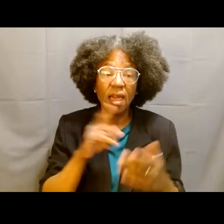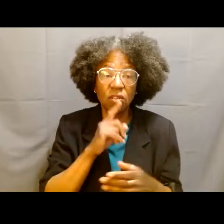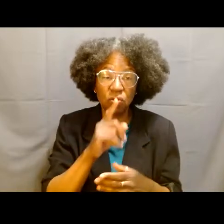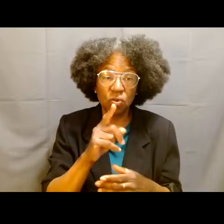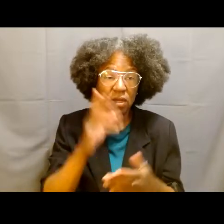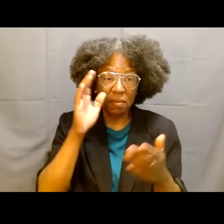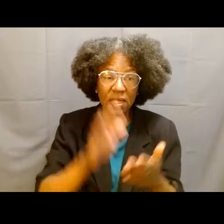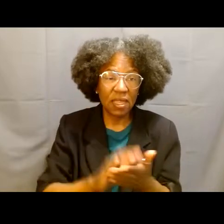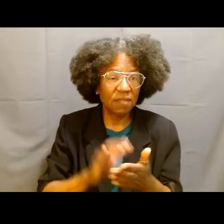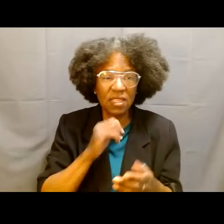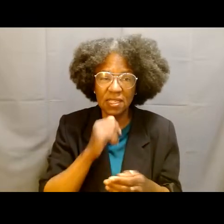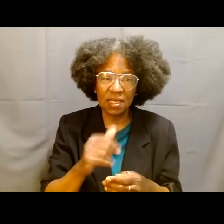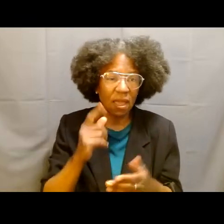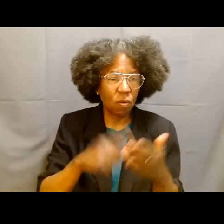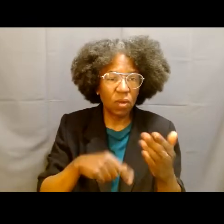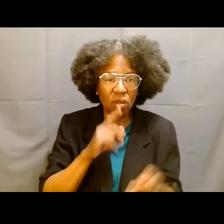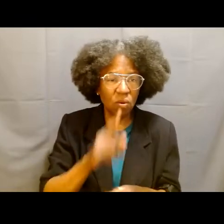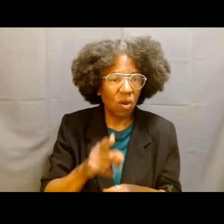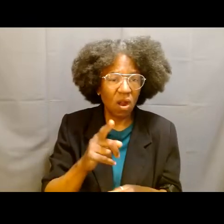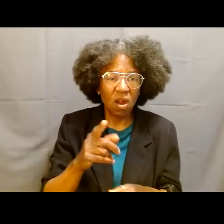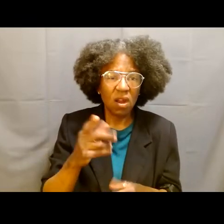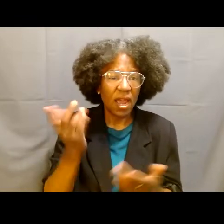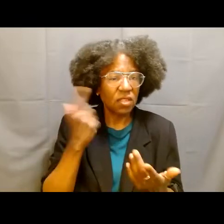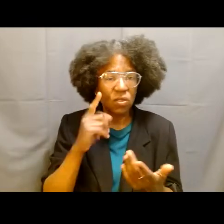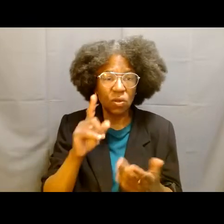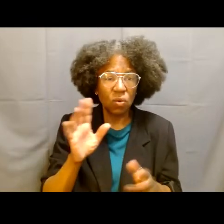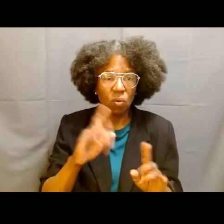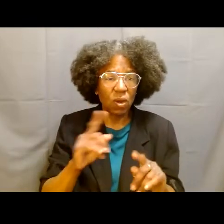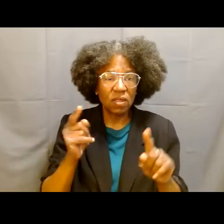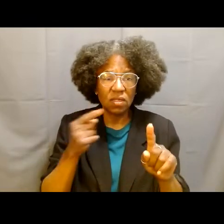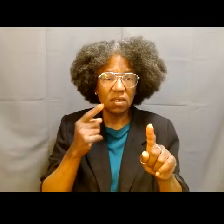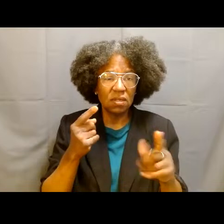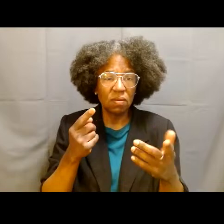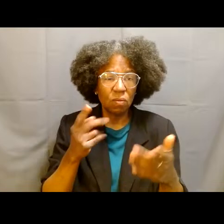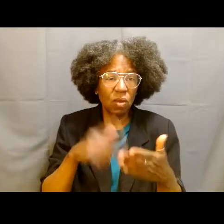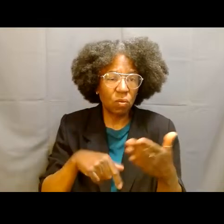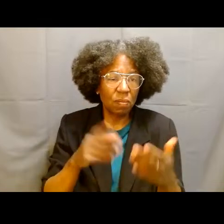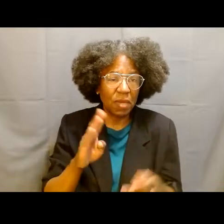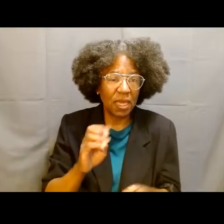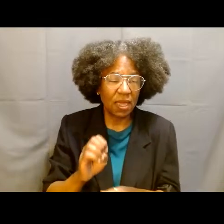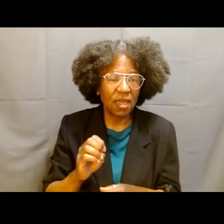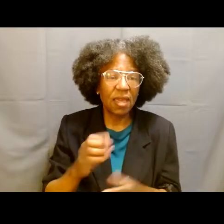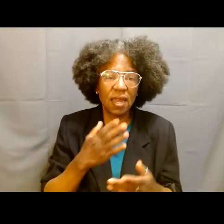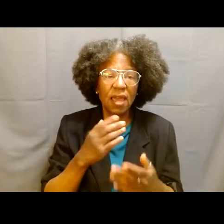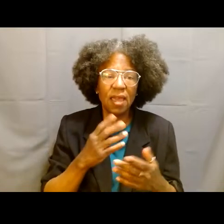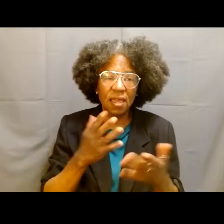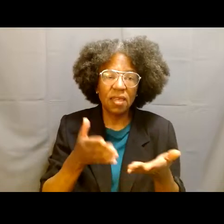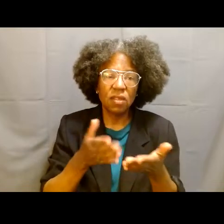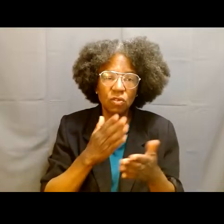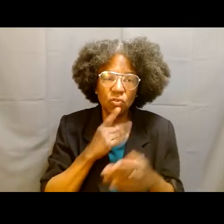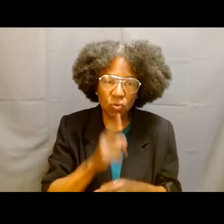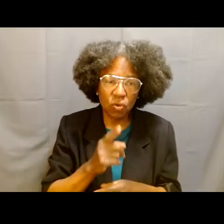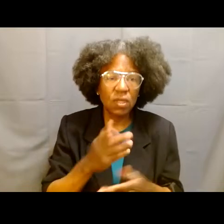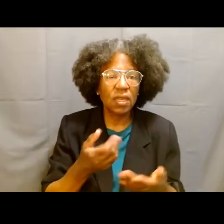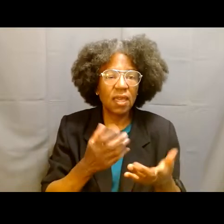are. I really ask you to support us and stand with us here. Thank you. Okay, thank